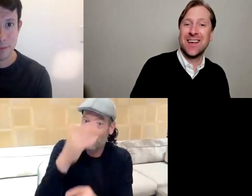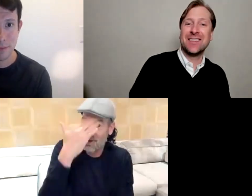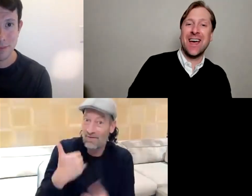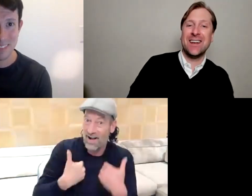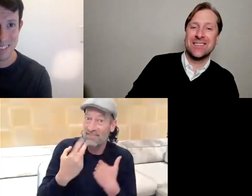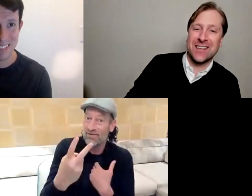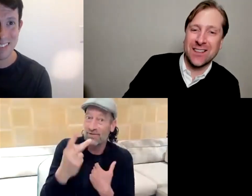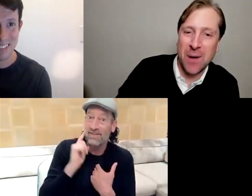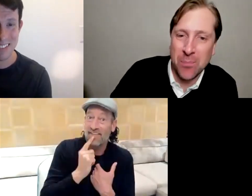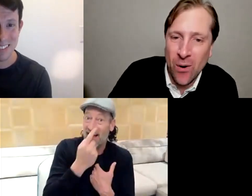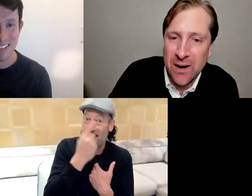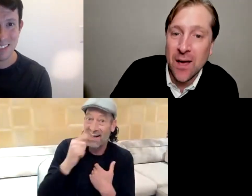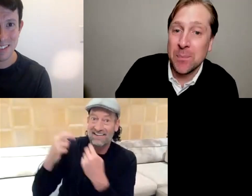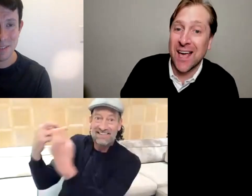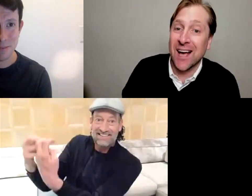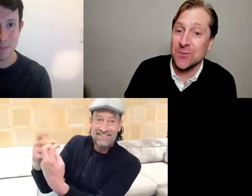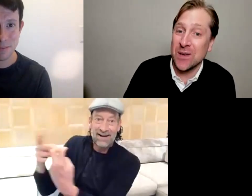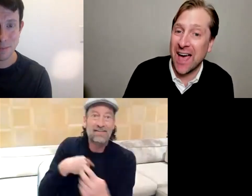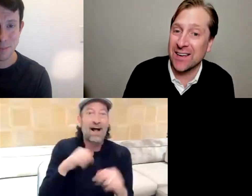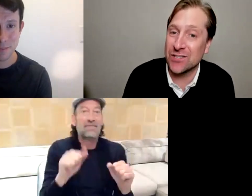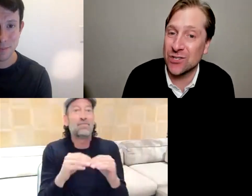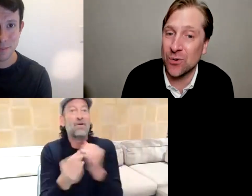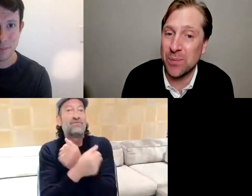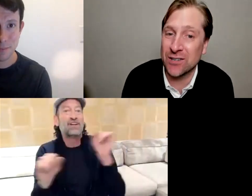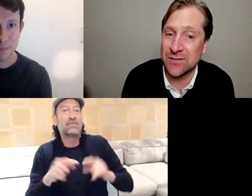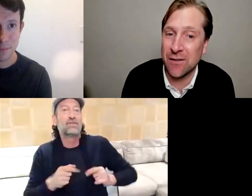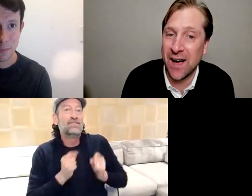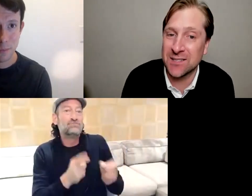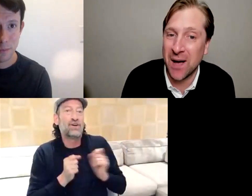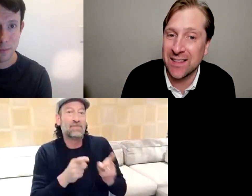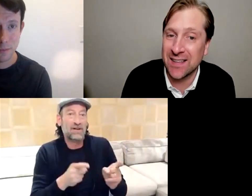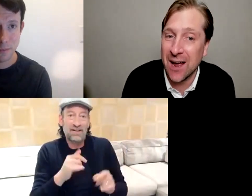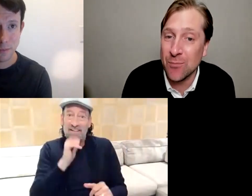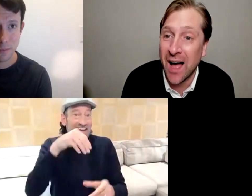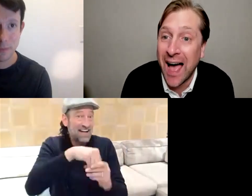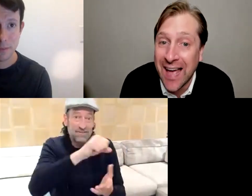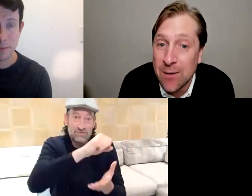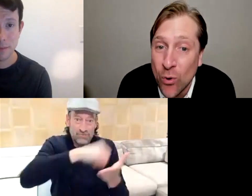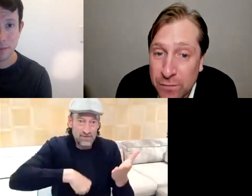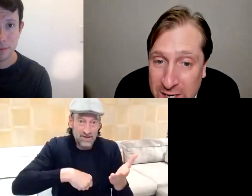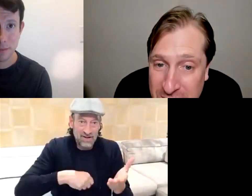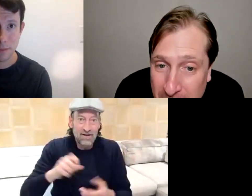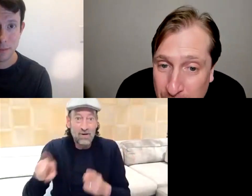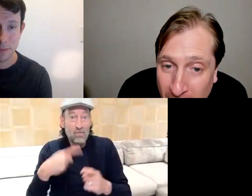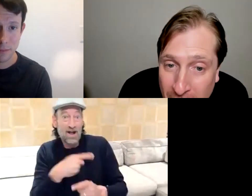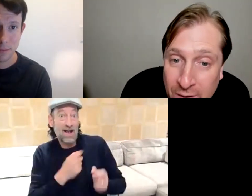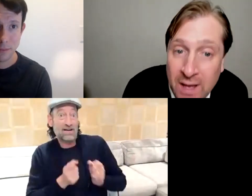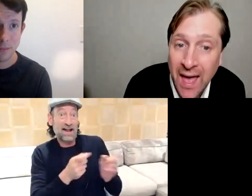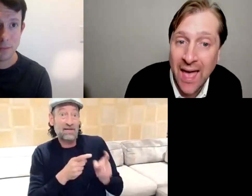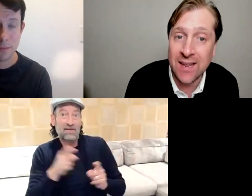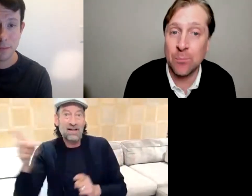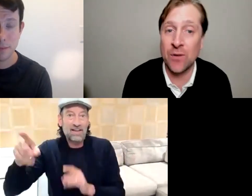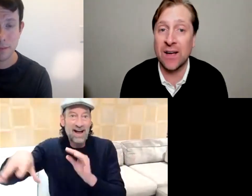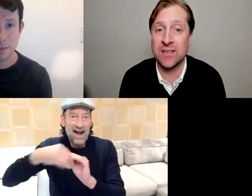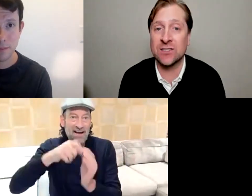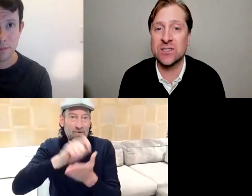Yes, that is exactly my point. Because we had two pairs of deaf eyes behind the camera, I had more freedom to improv